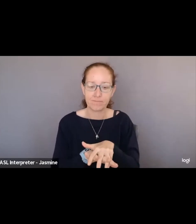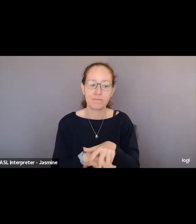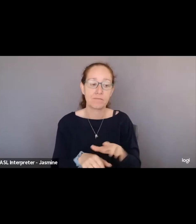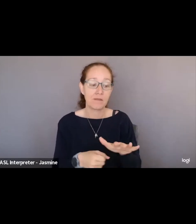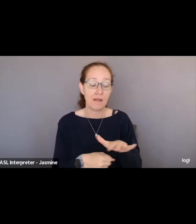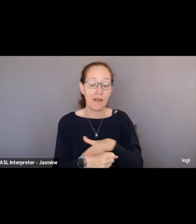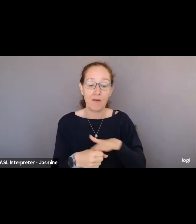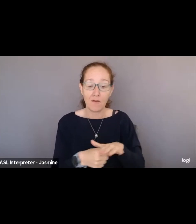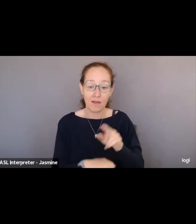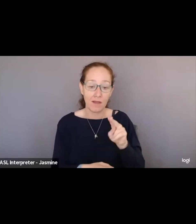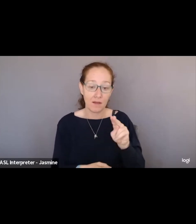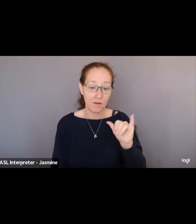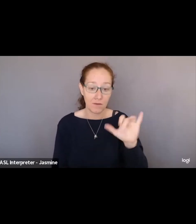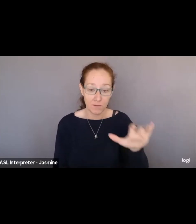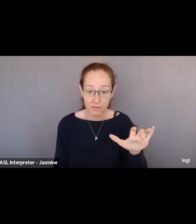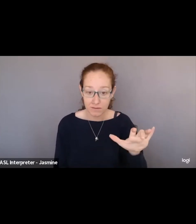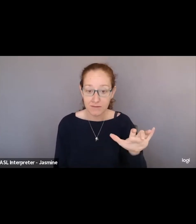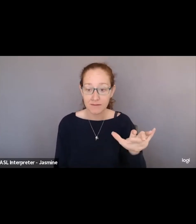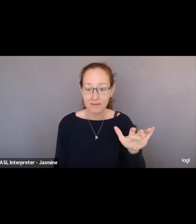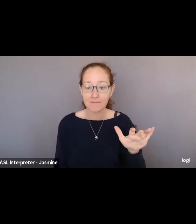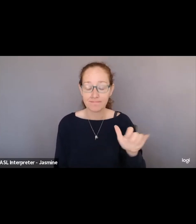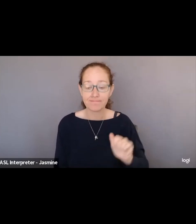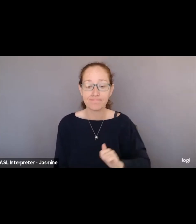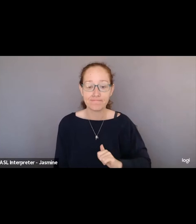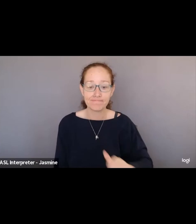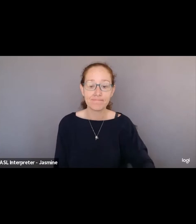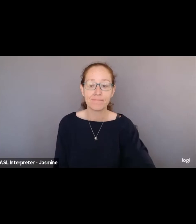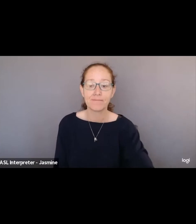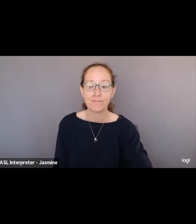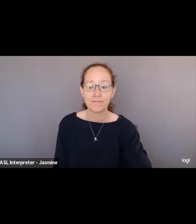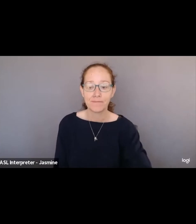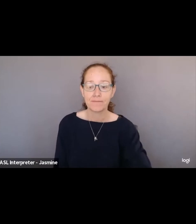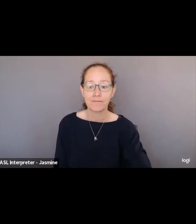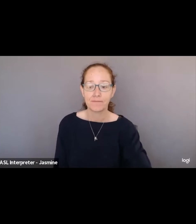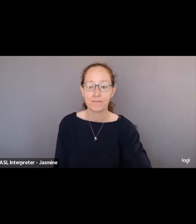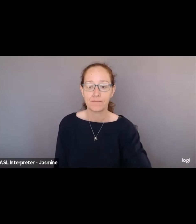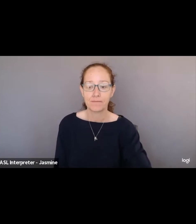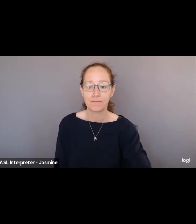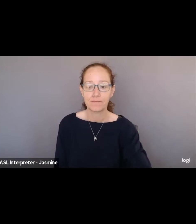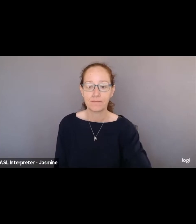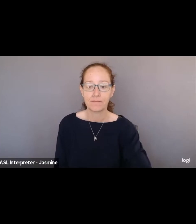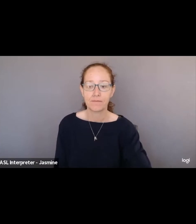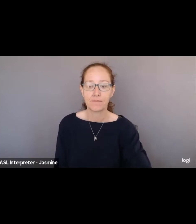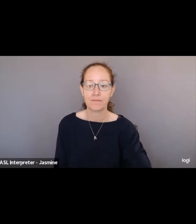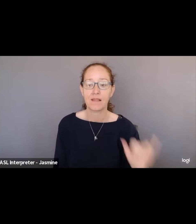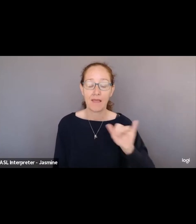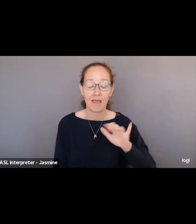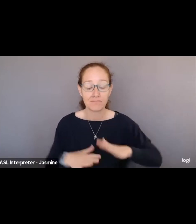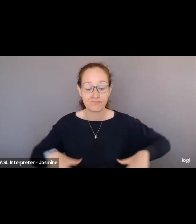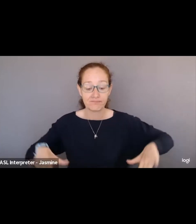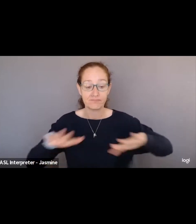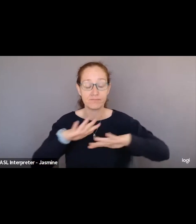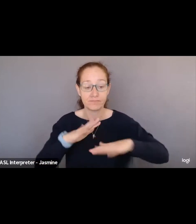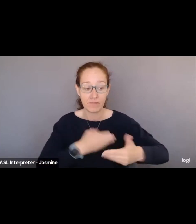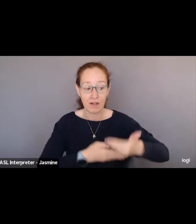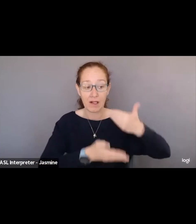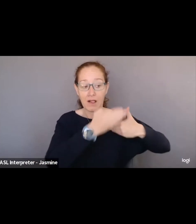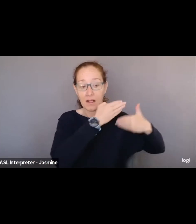known as New York City, exists on the contemporary and ancestral homelands of the Canarsie,